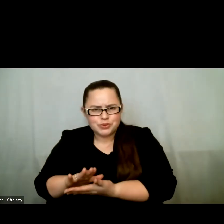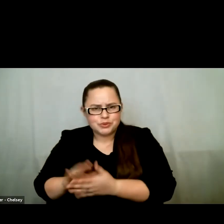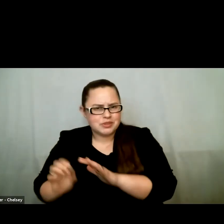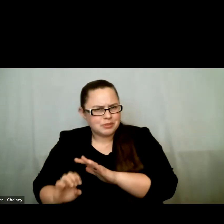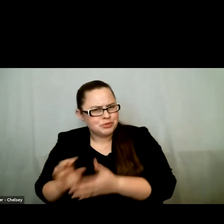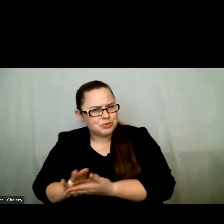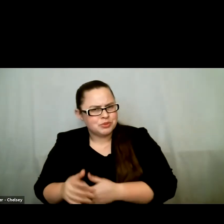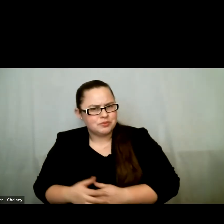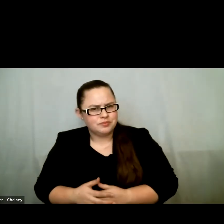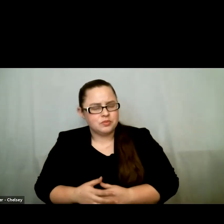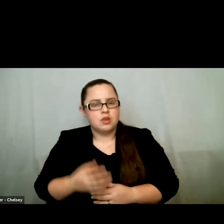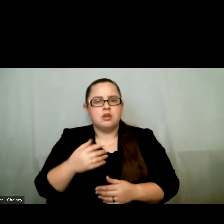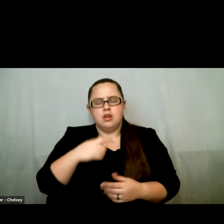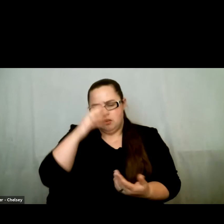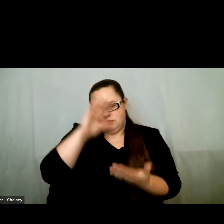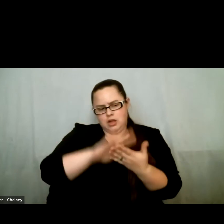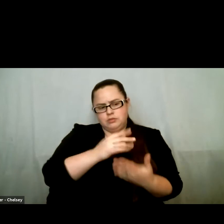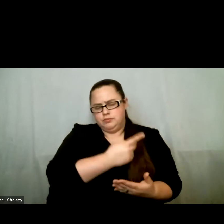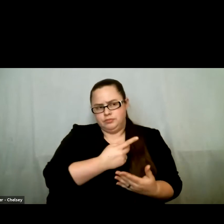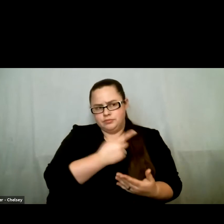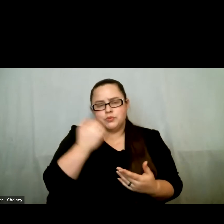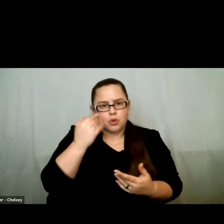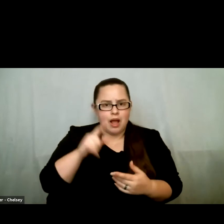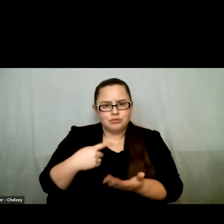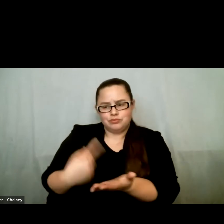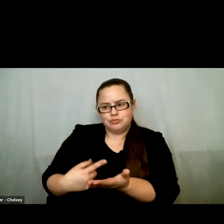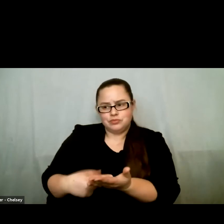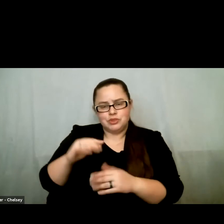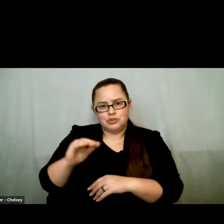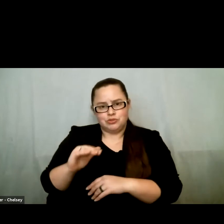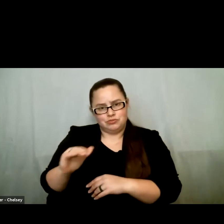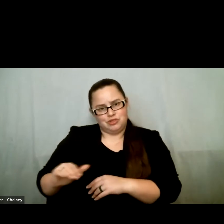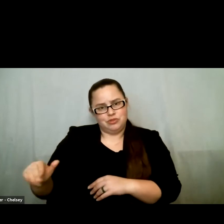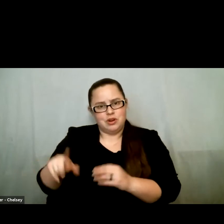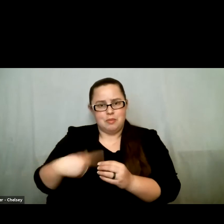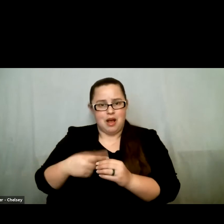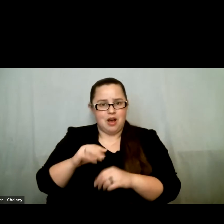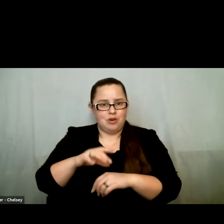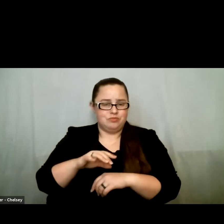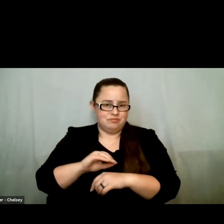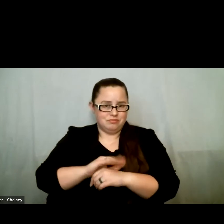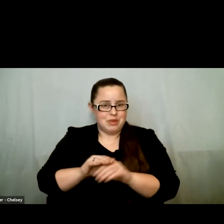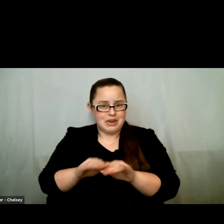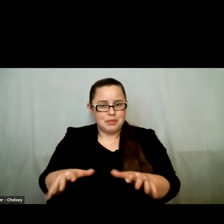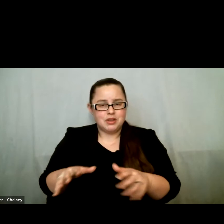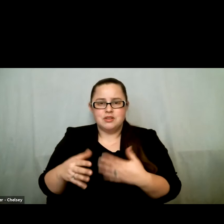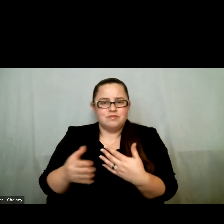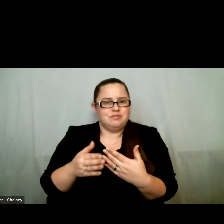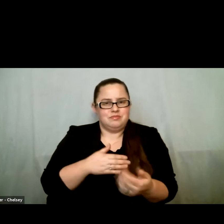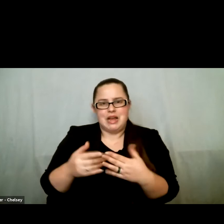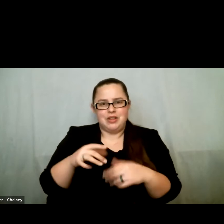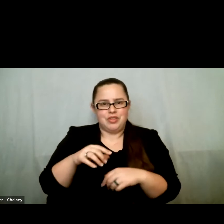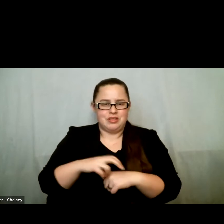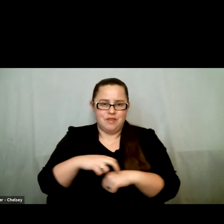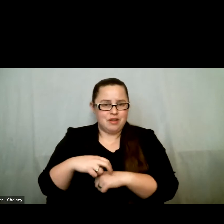our children about the pandemic and explain the effect of a virus that affected everyone, regardless of race or age. Even though the